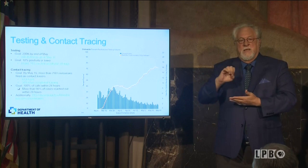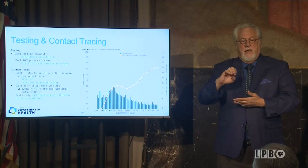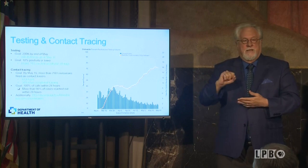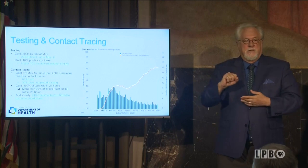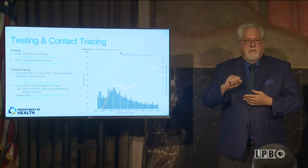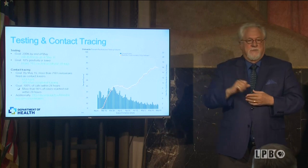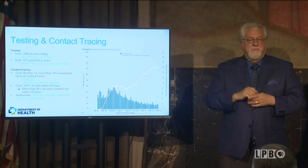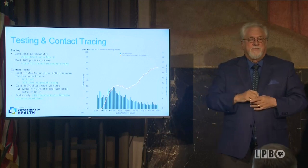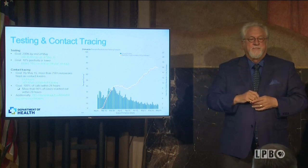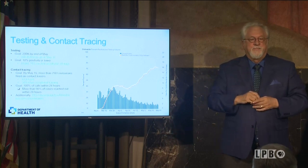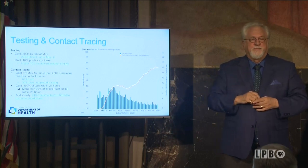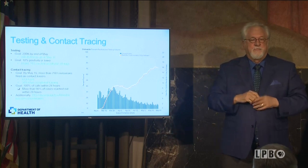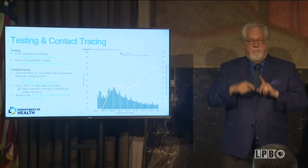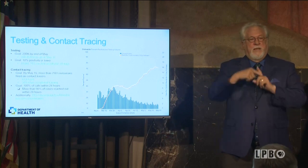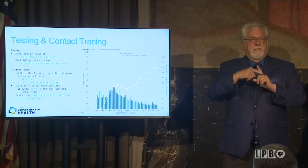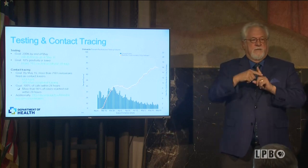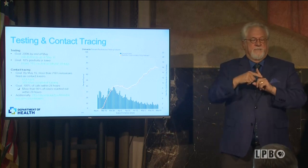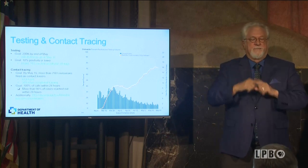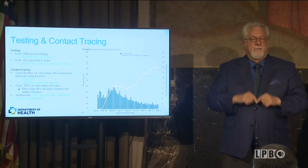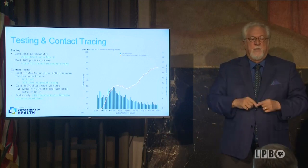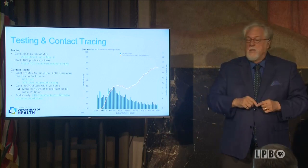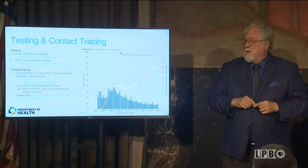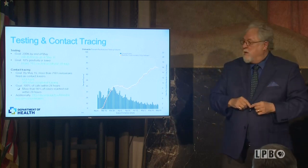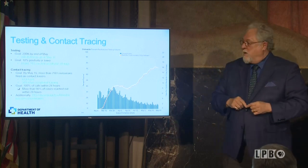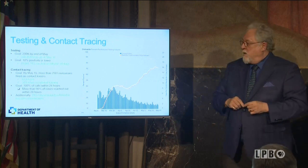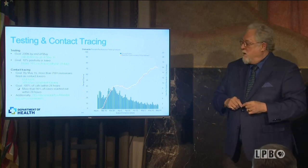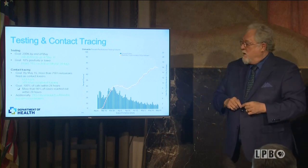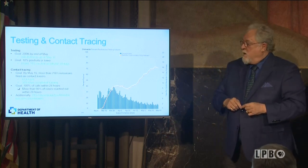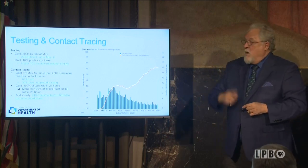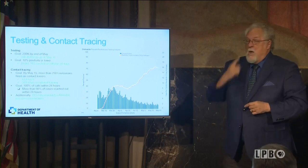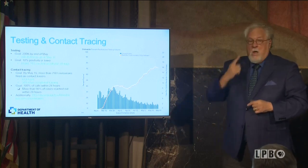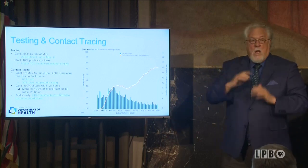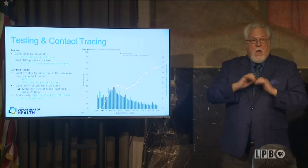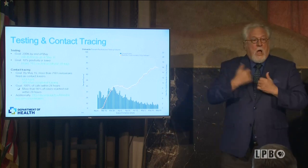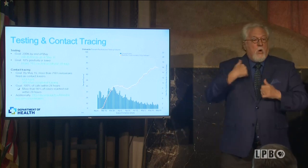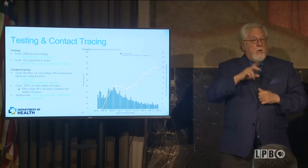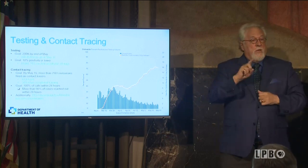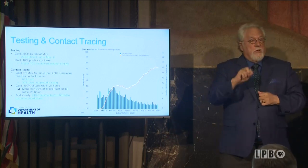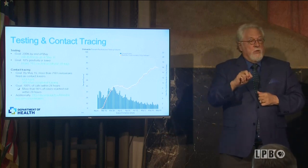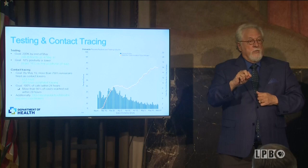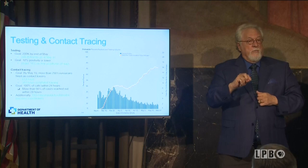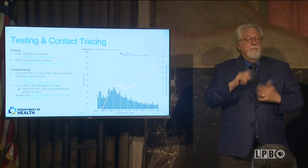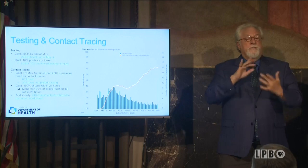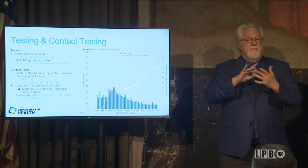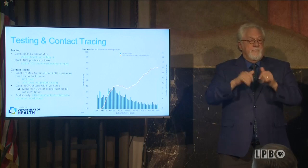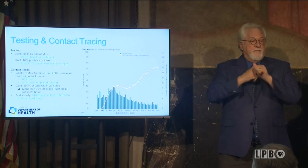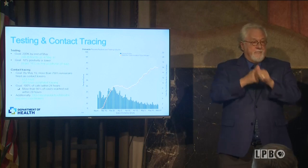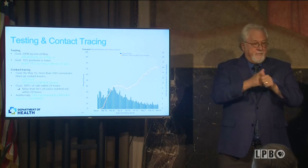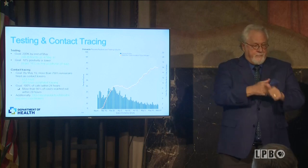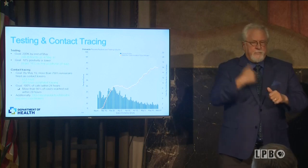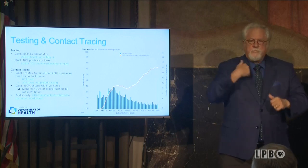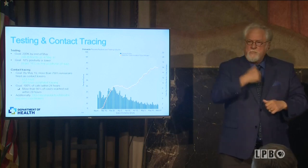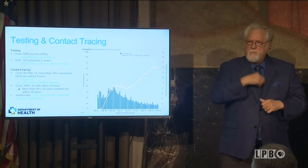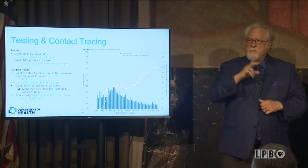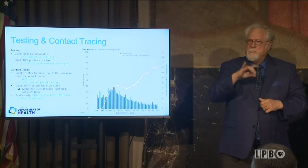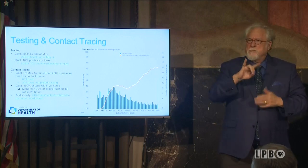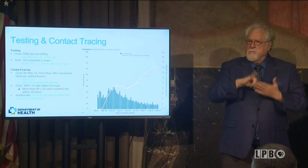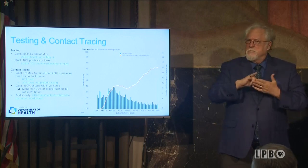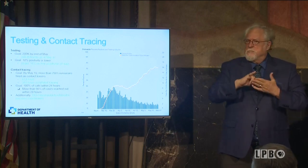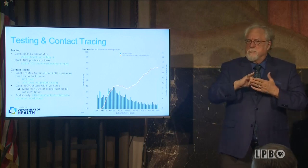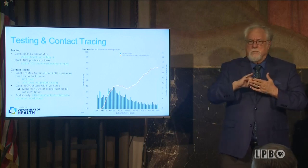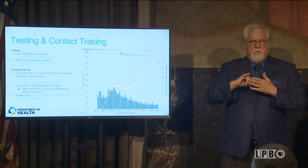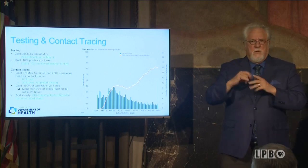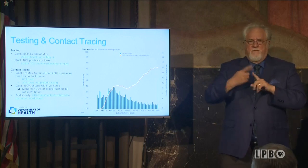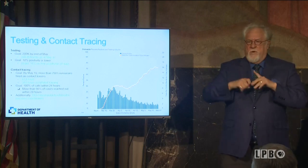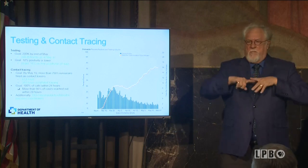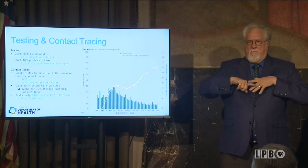returning positive back to us. One of the ways that we do that is through contact tracing. We've been doing that since the beginning of the outbreak, but as you